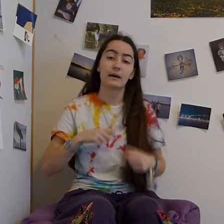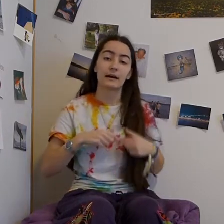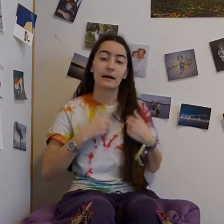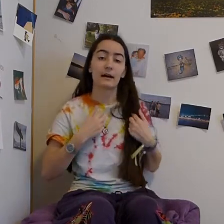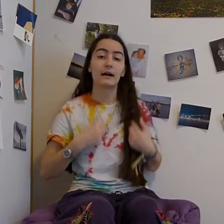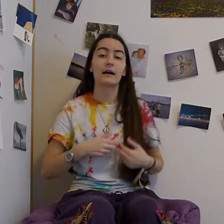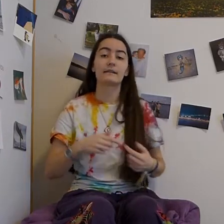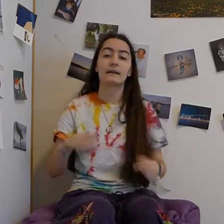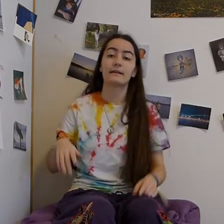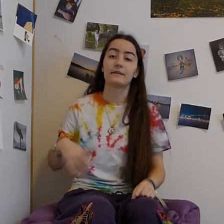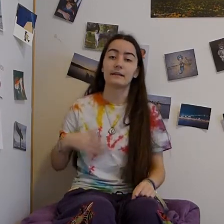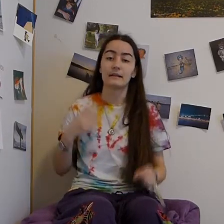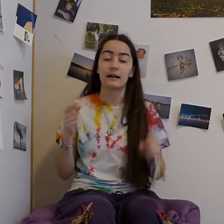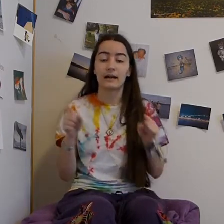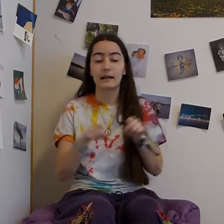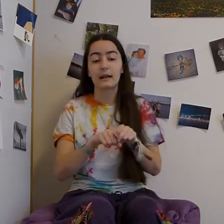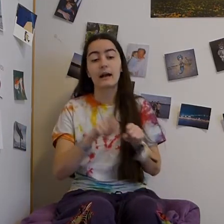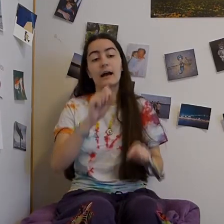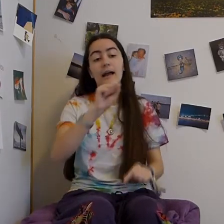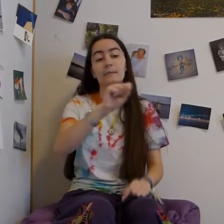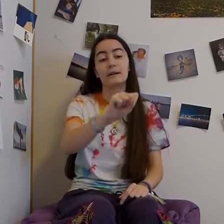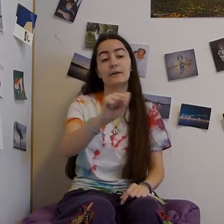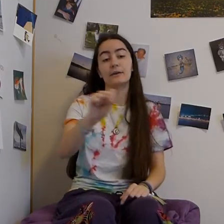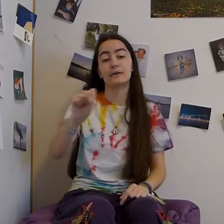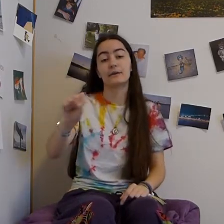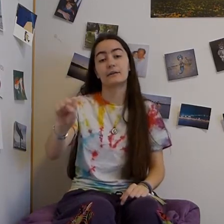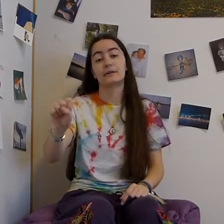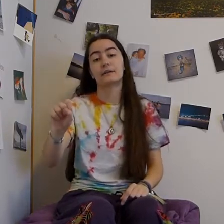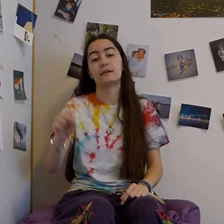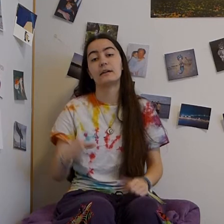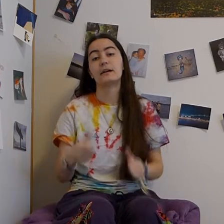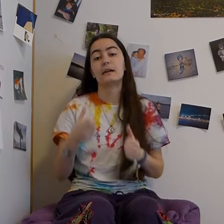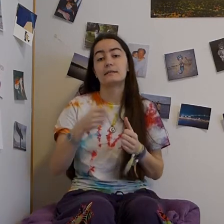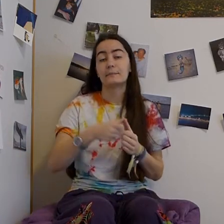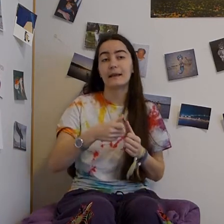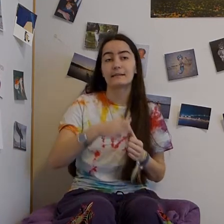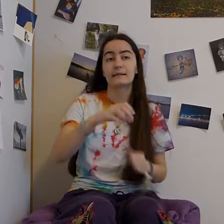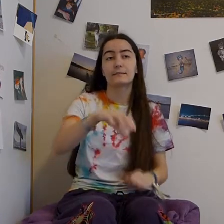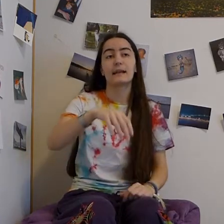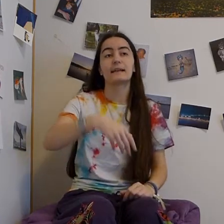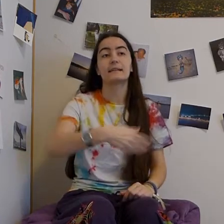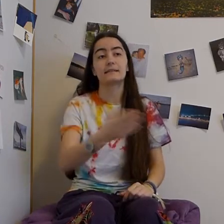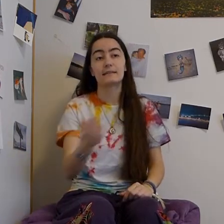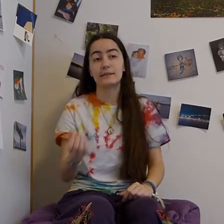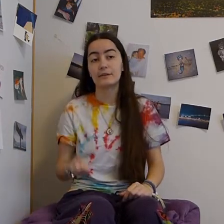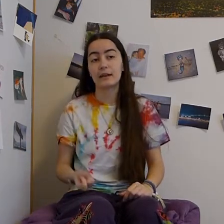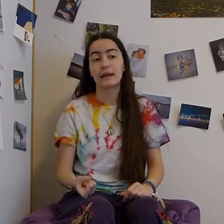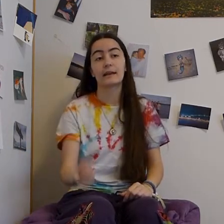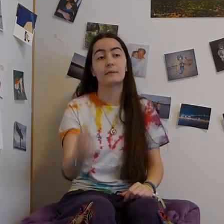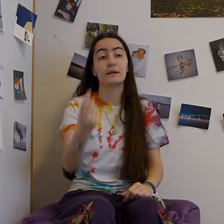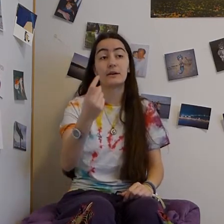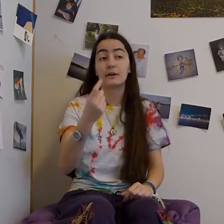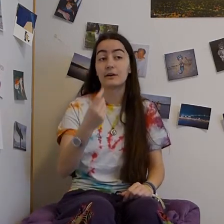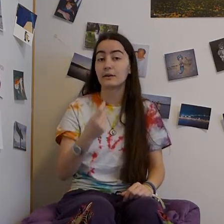my heart, I feel like I belong. It's a better place since you came